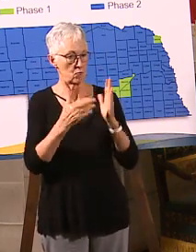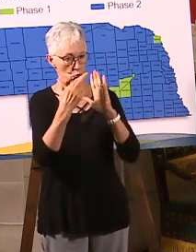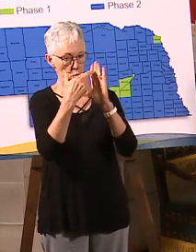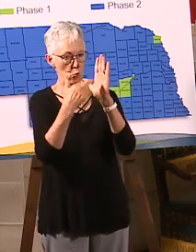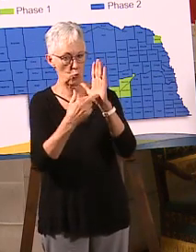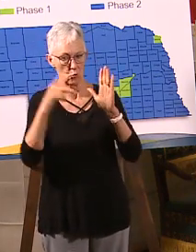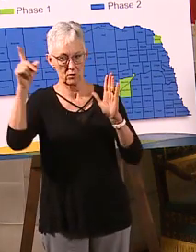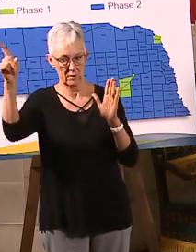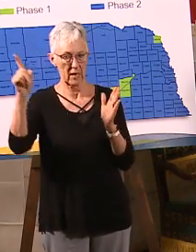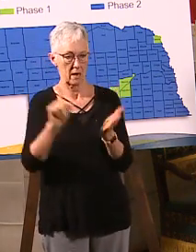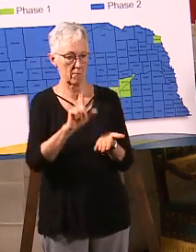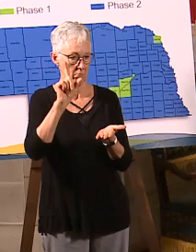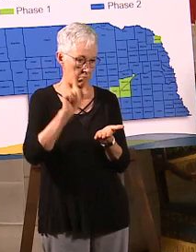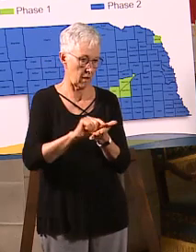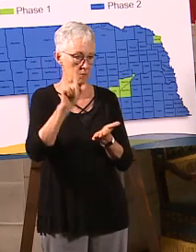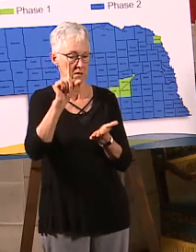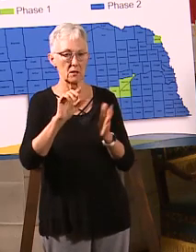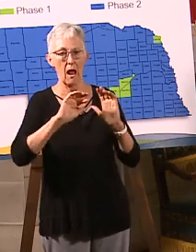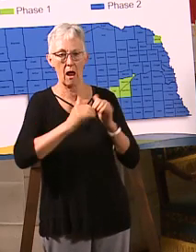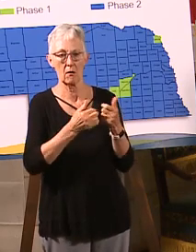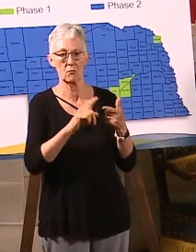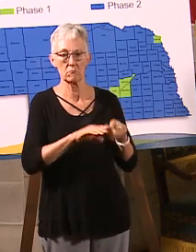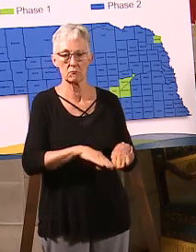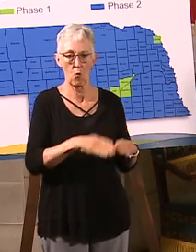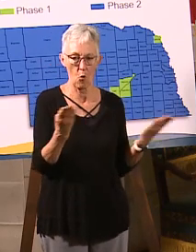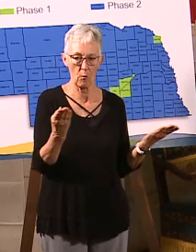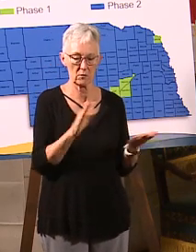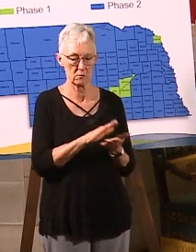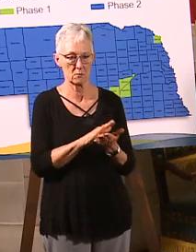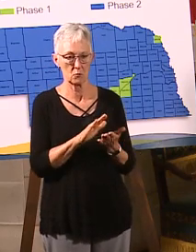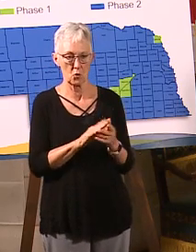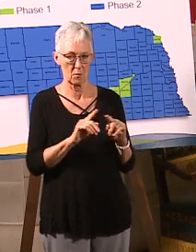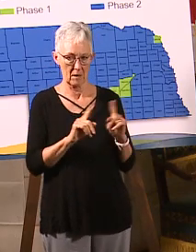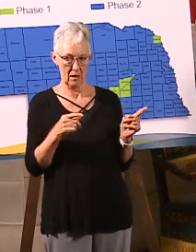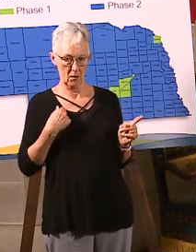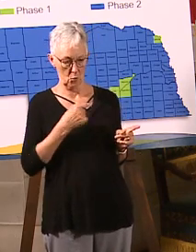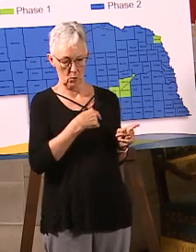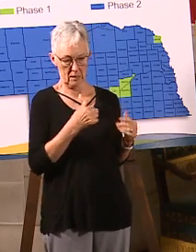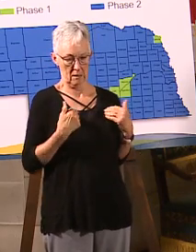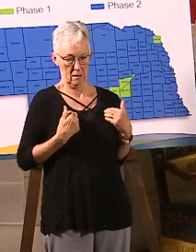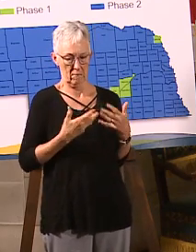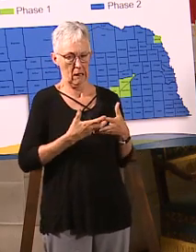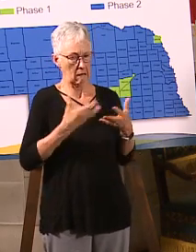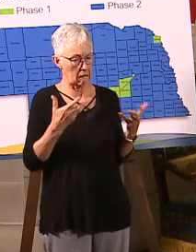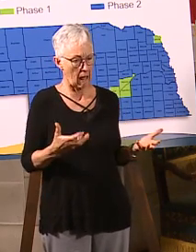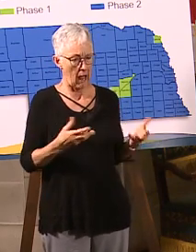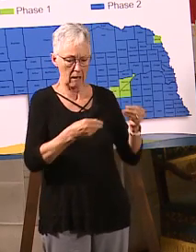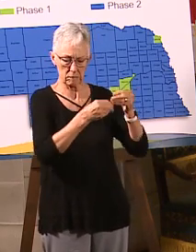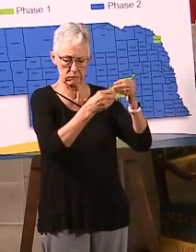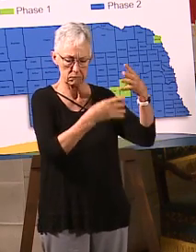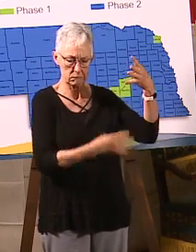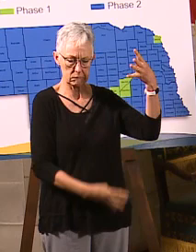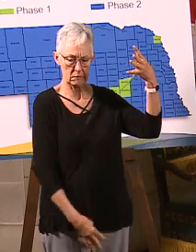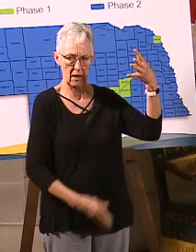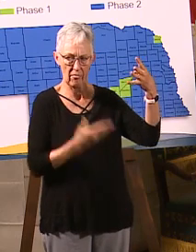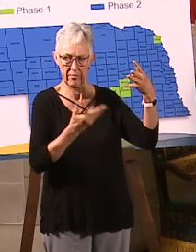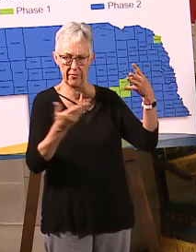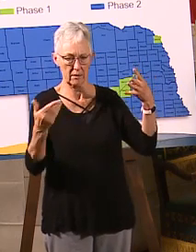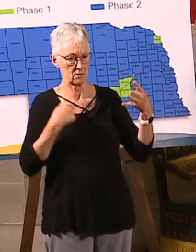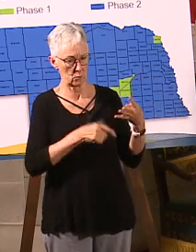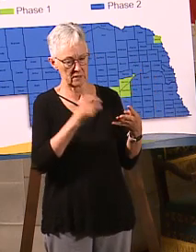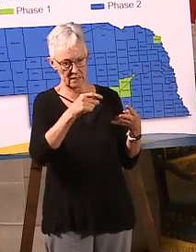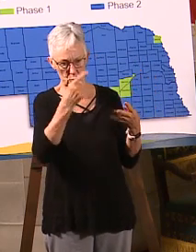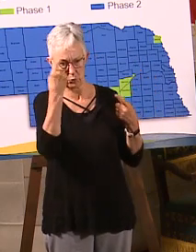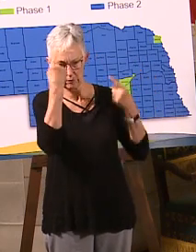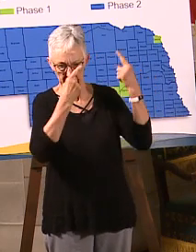Launch Nebraska site. But there's a lot of details to be thought through, a lot of work that we'll continue to do. I'm really proud